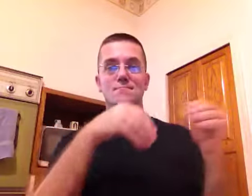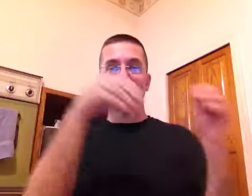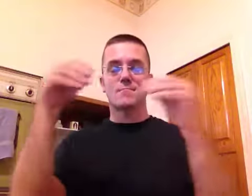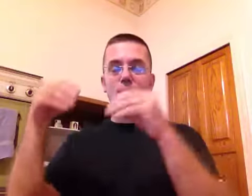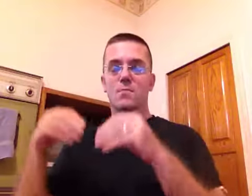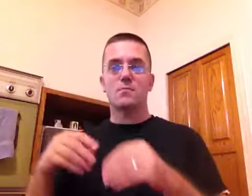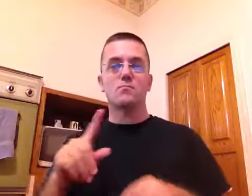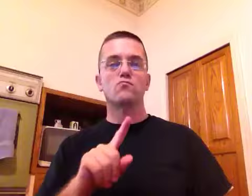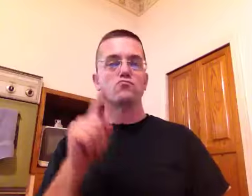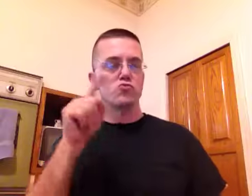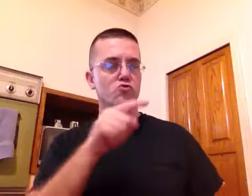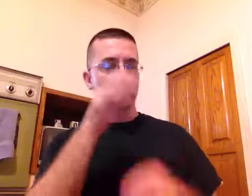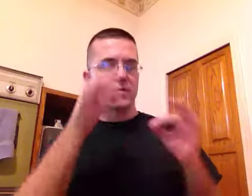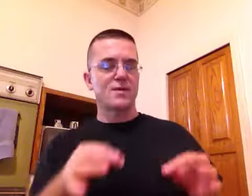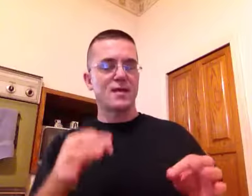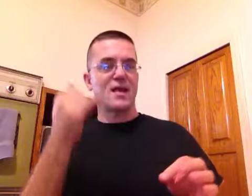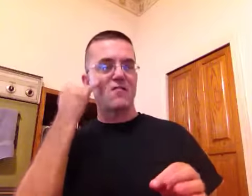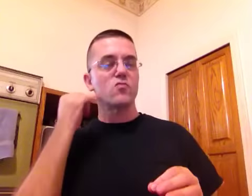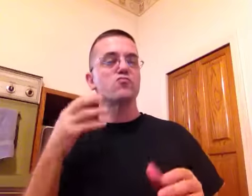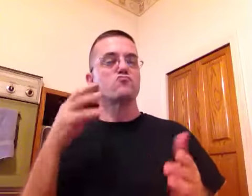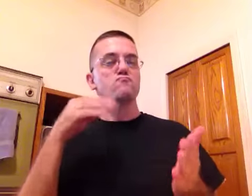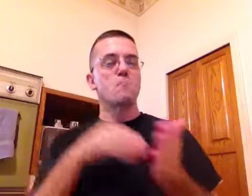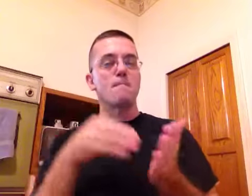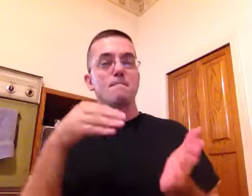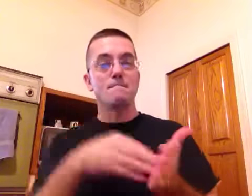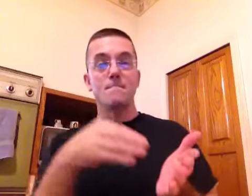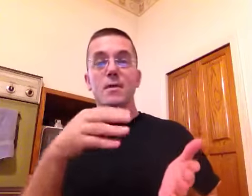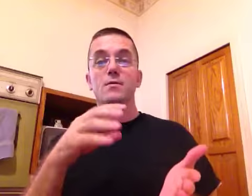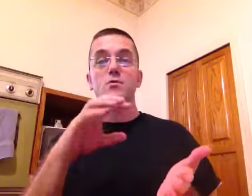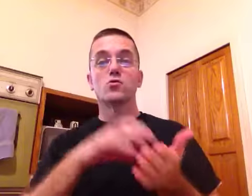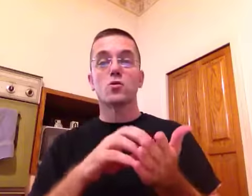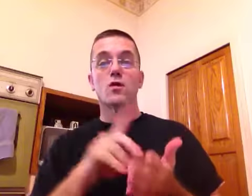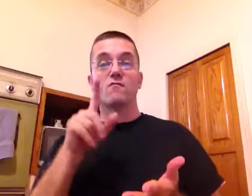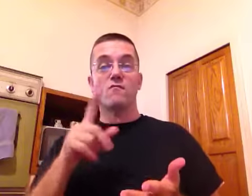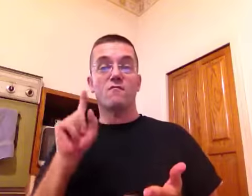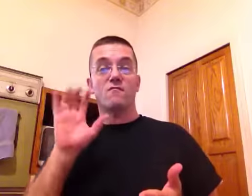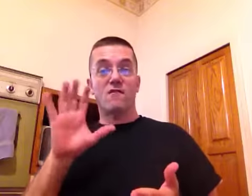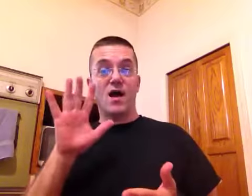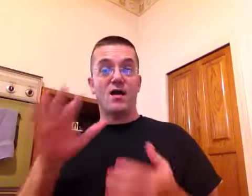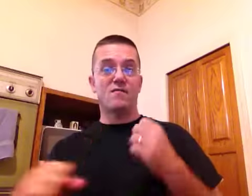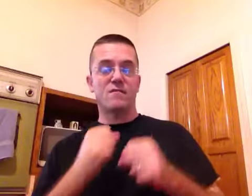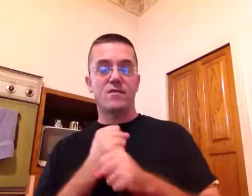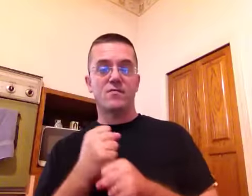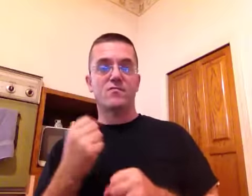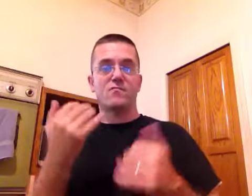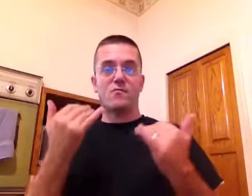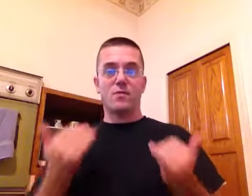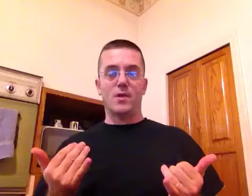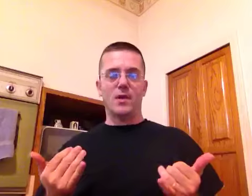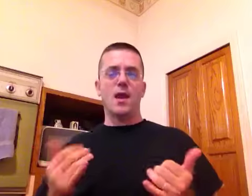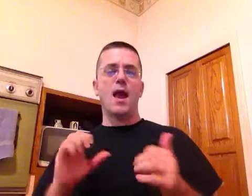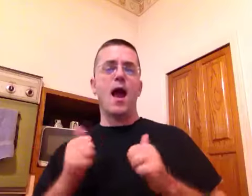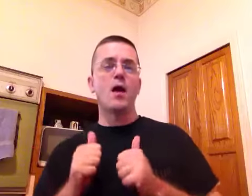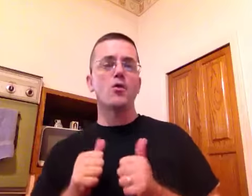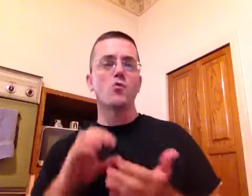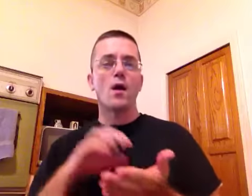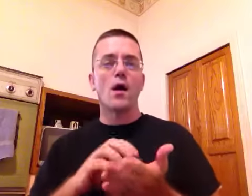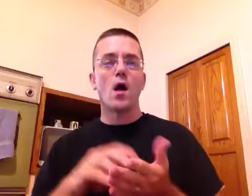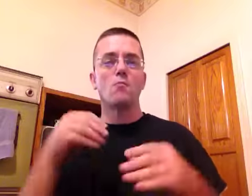deal to be? If there's 1 million cookies sold 5 years from today, how do you want those 1 million cookies to have been